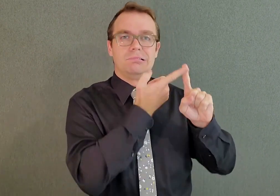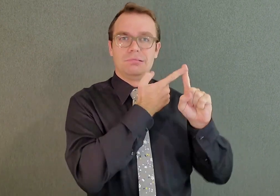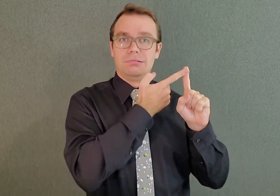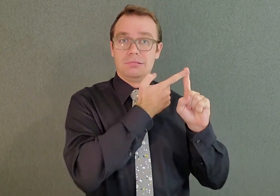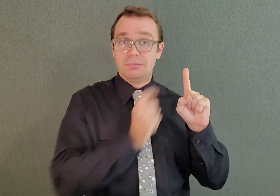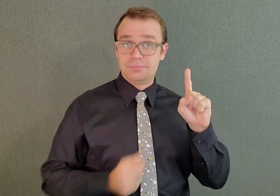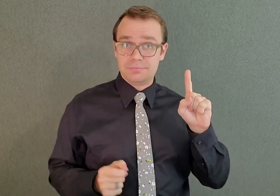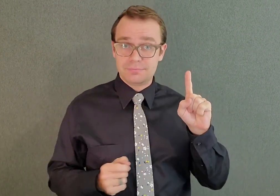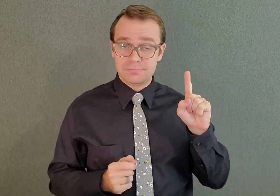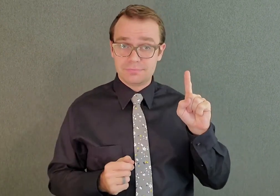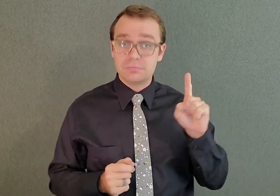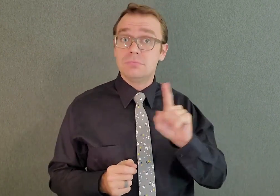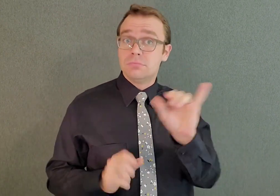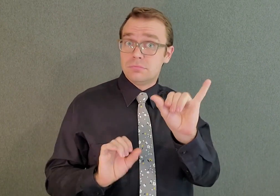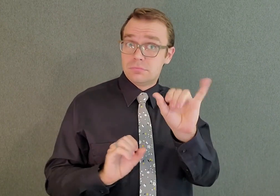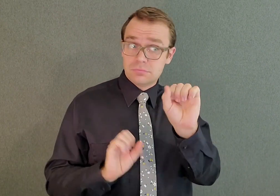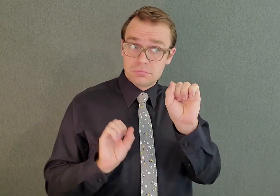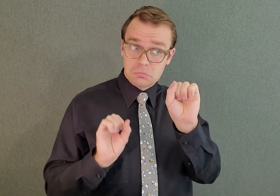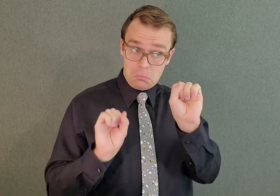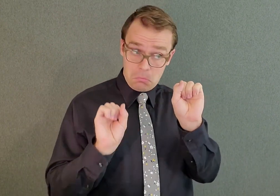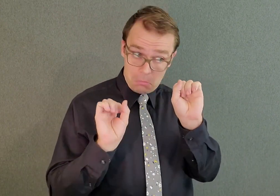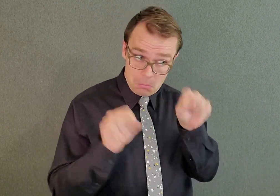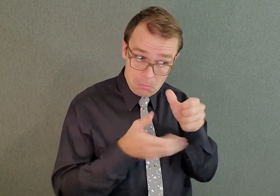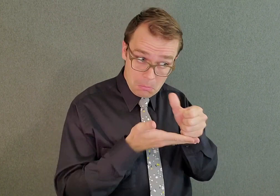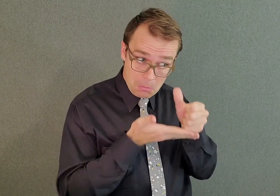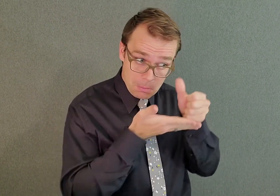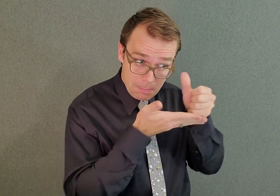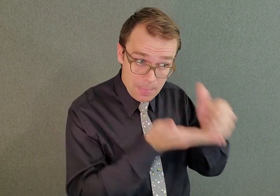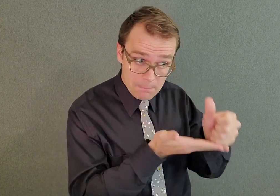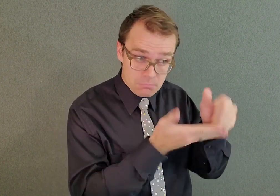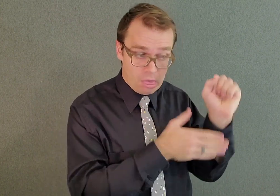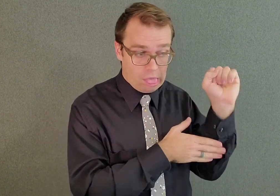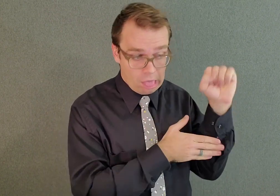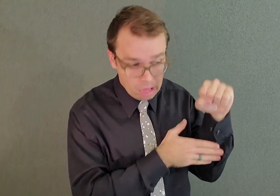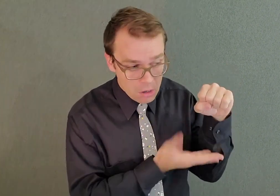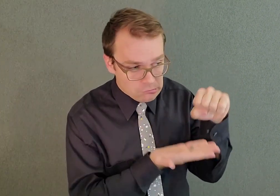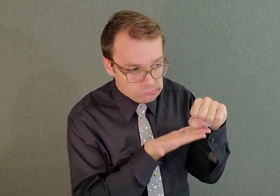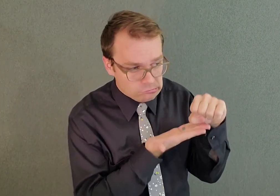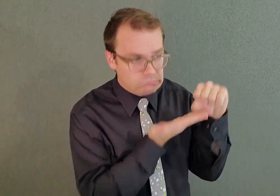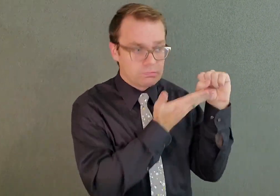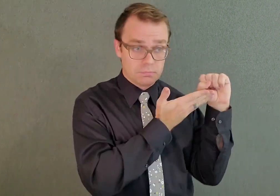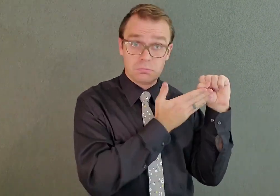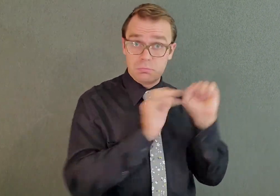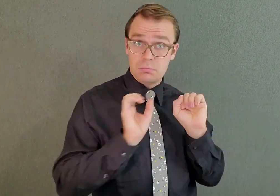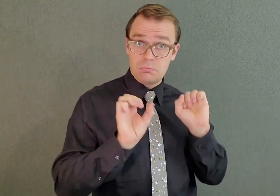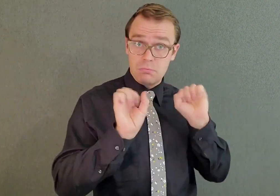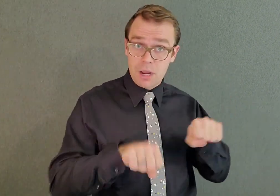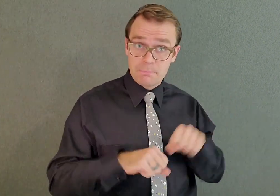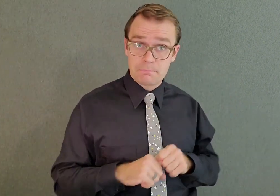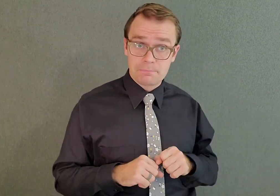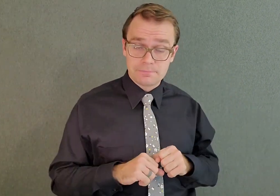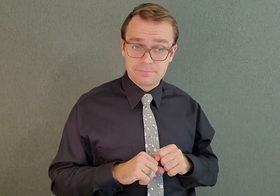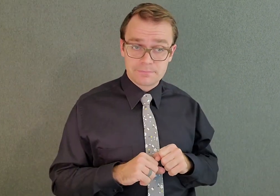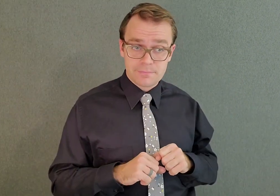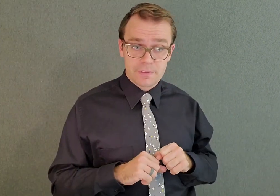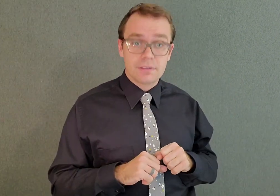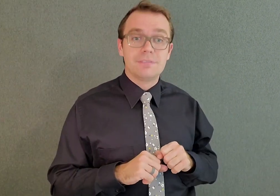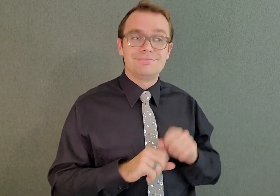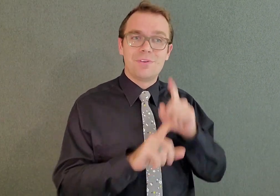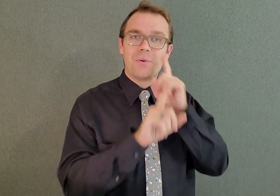also used to determine if you're a suitable candidate for corrective chiropractic care. By restoring the alignment, you ensure that